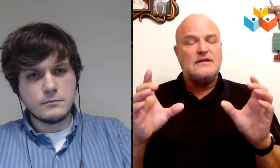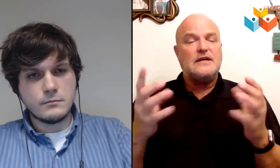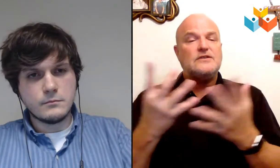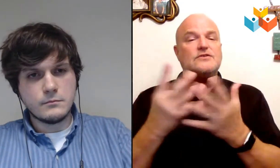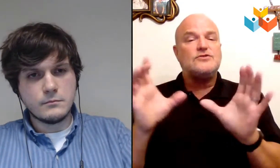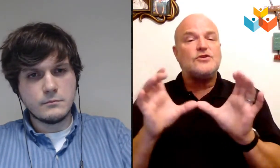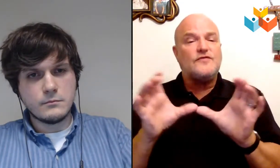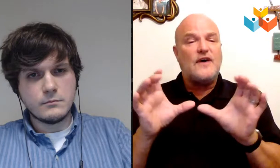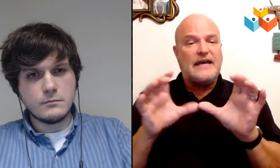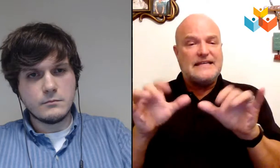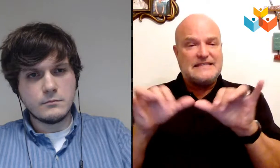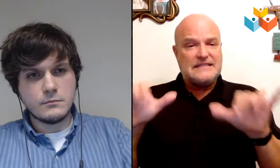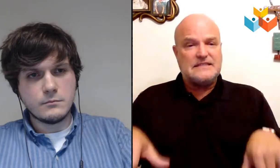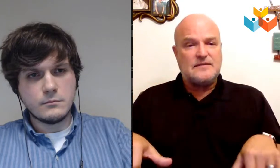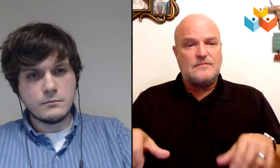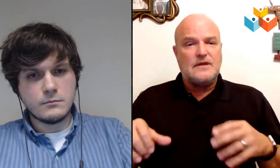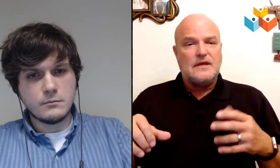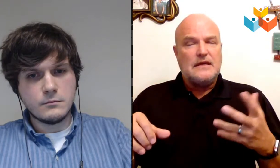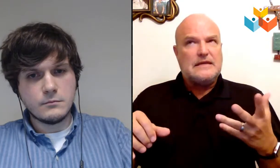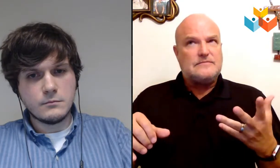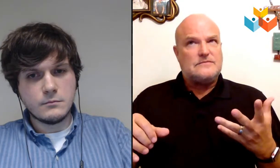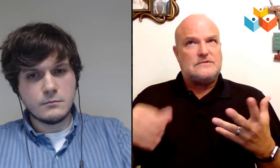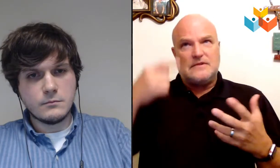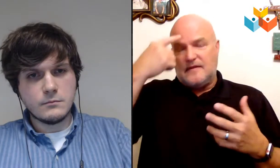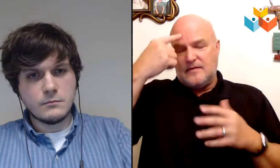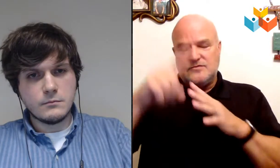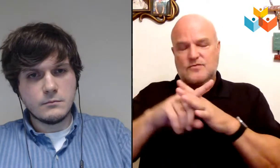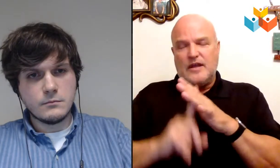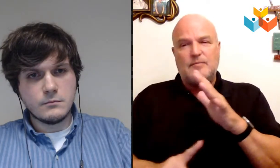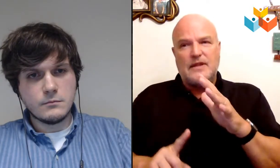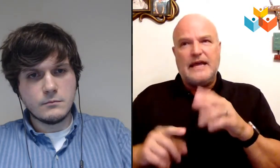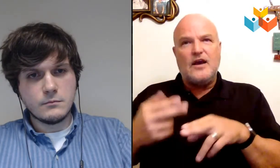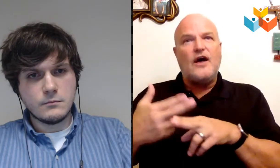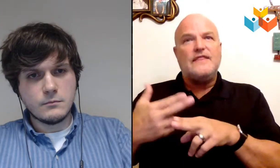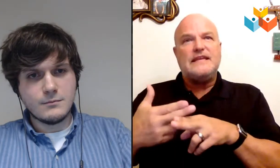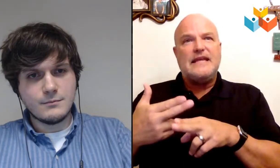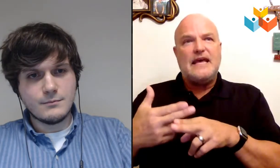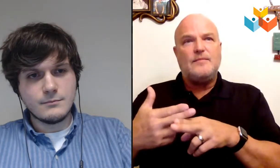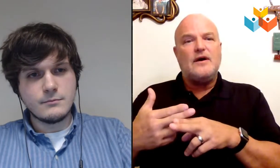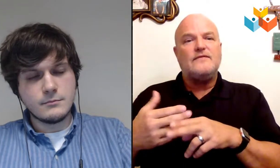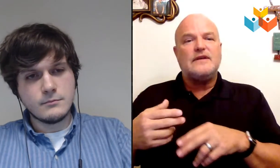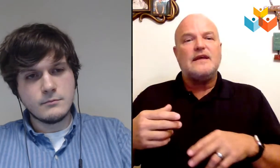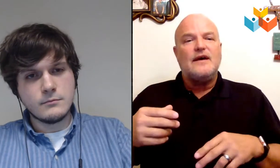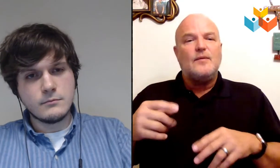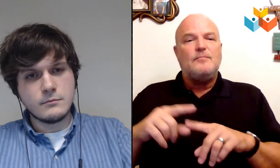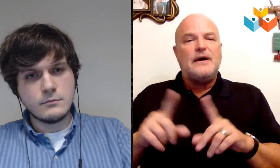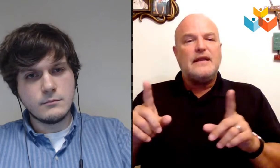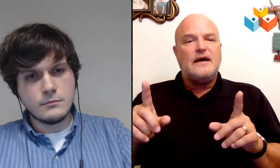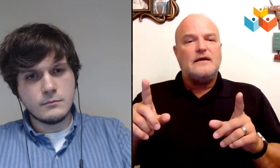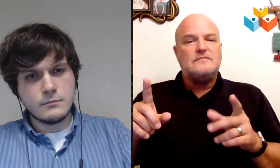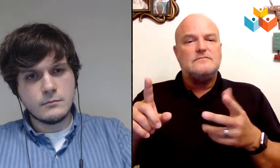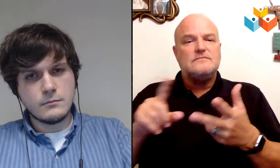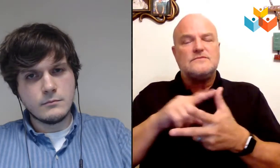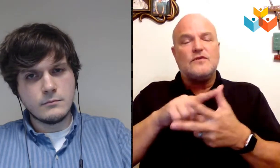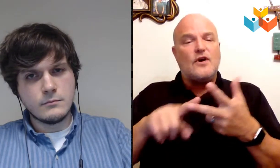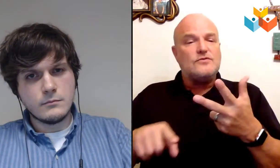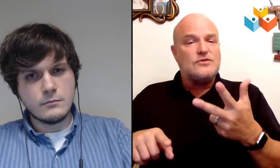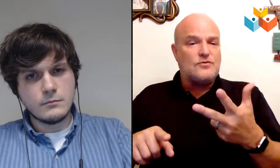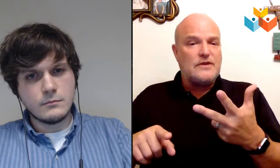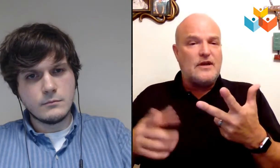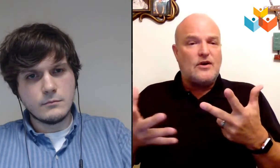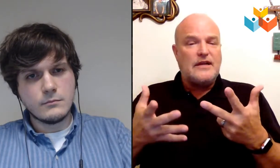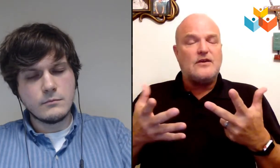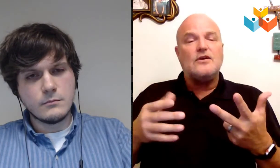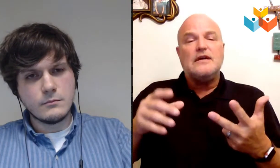educational certifying system. I'm drawing a blank on the name of it. But so